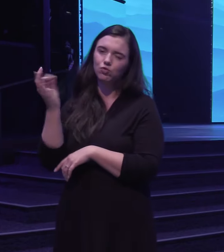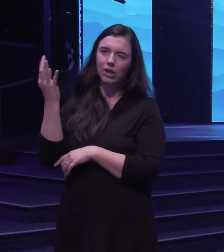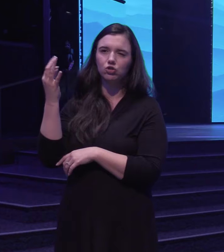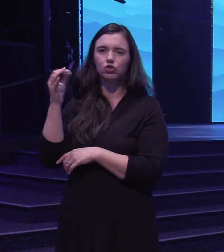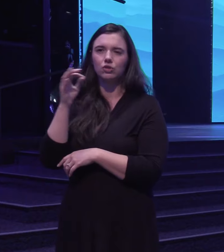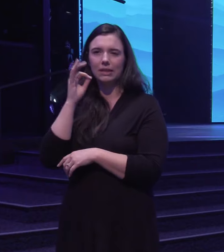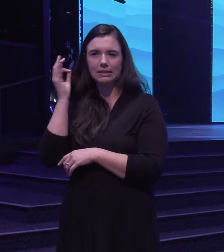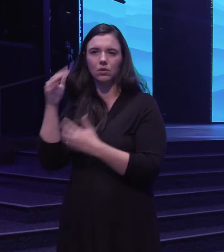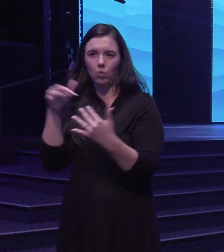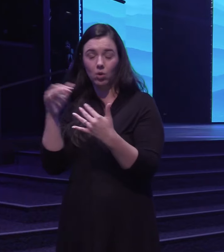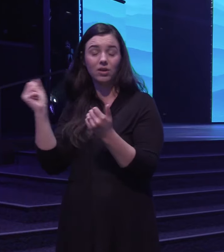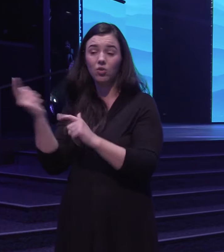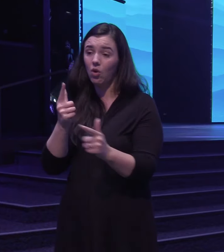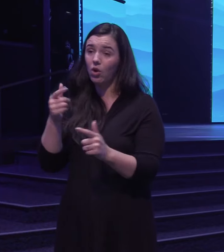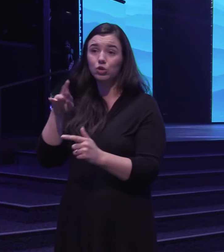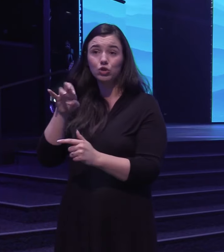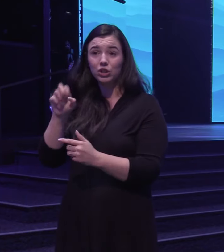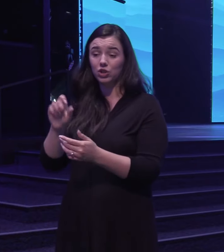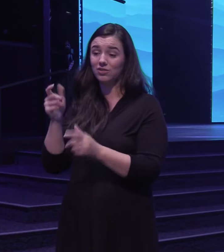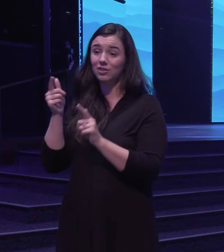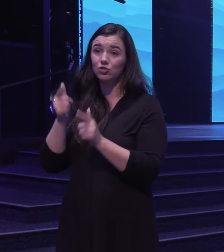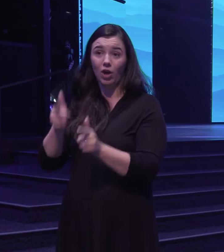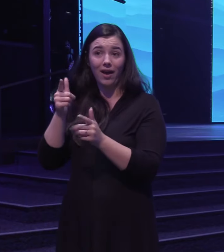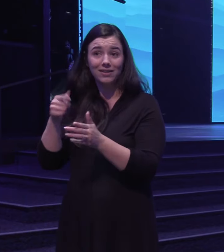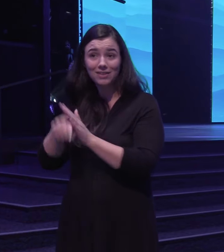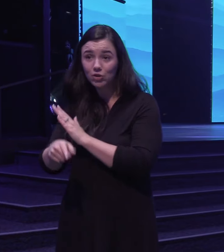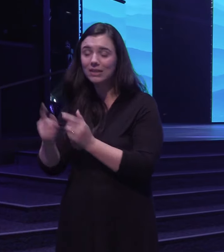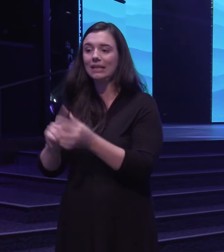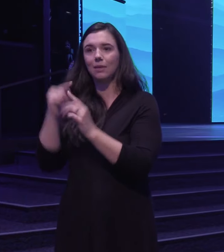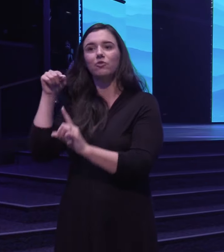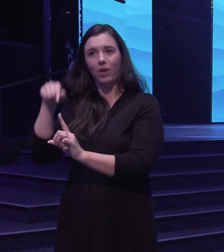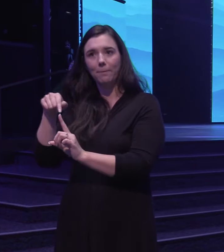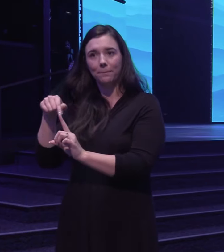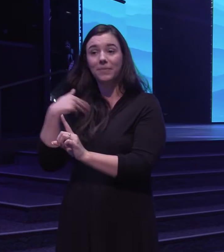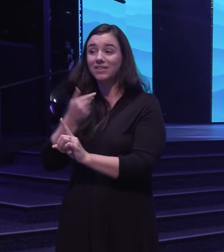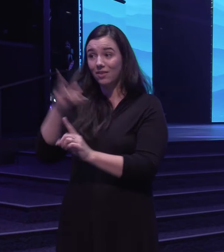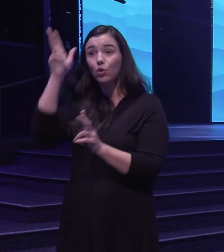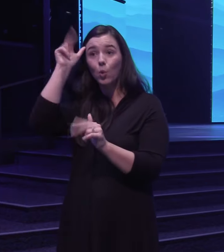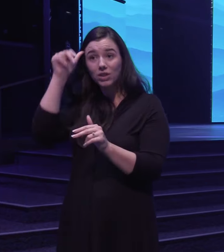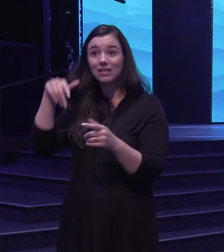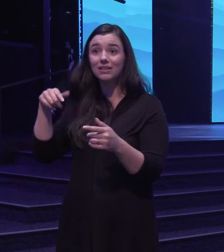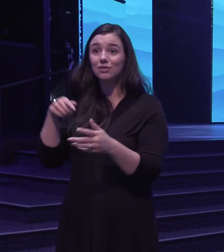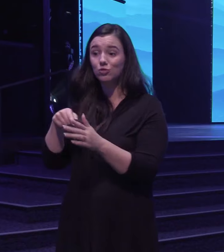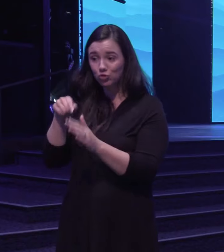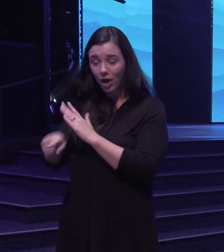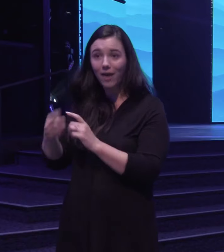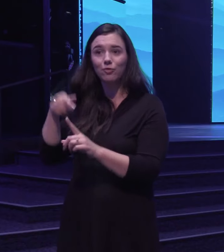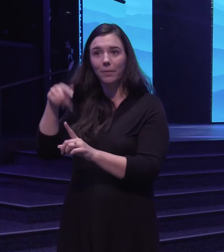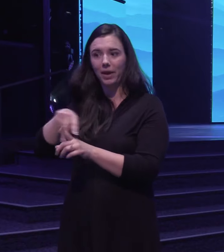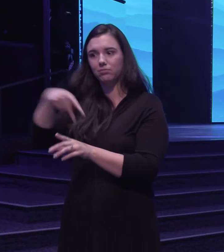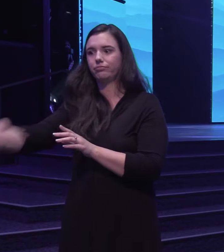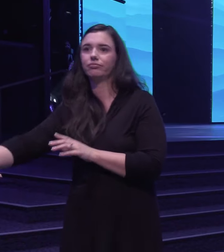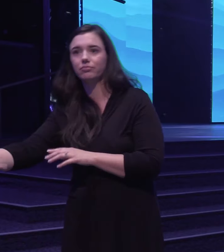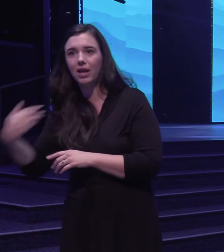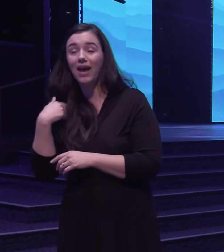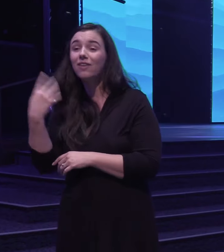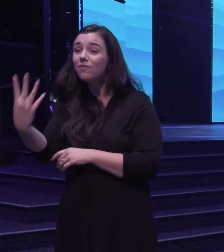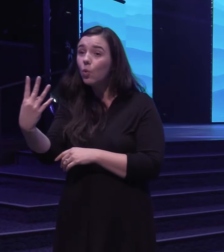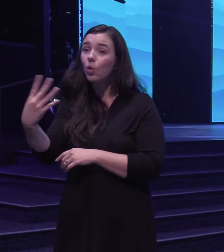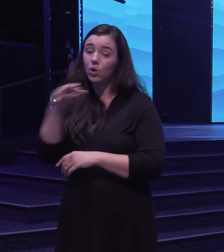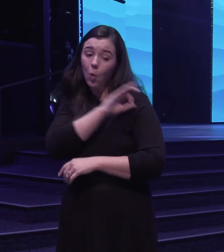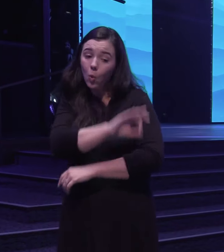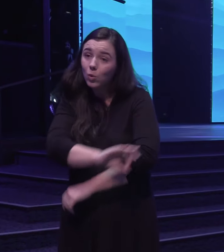to death except him. He had several horses shot out from underneath him. He had four bullet holes in his overcoat.